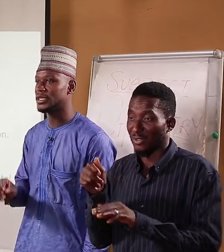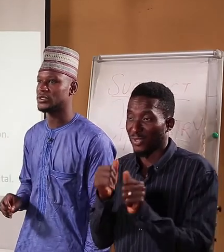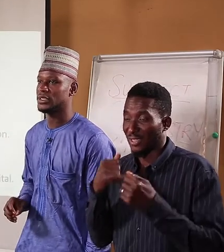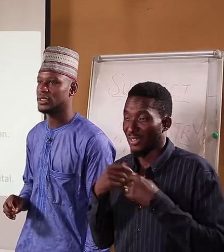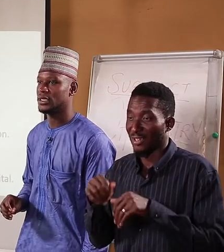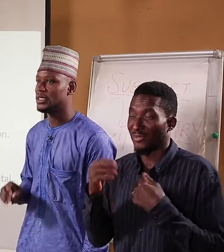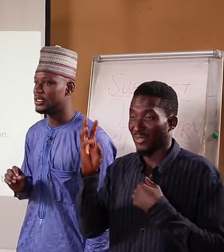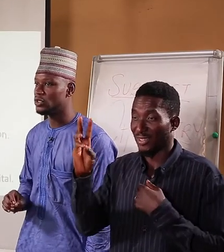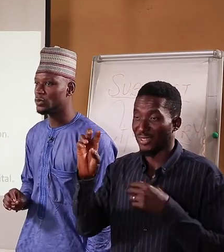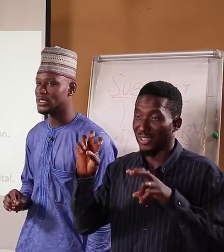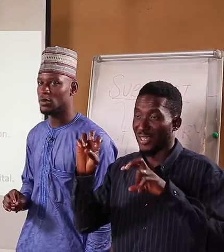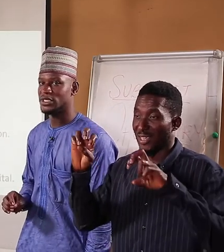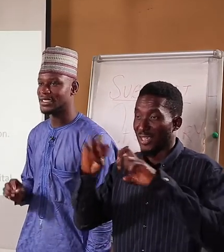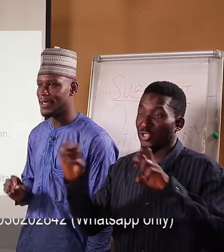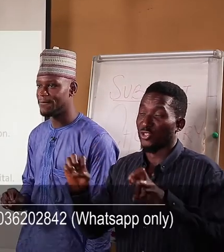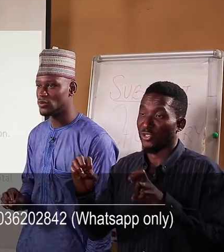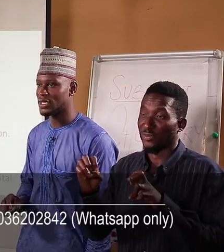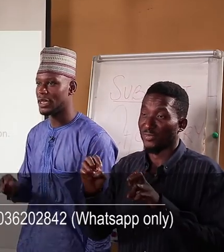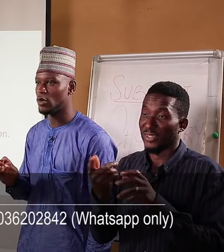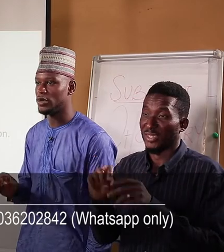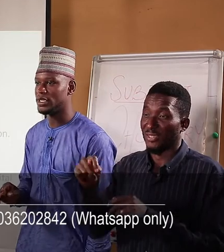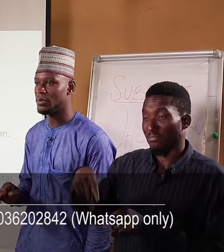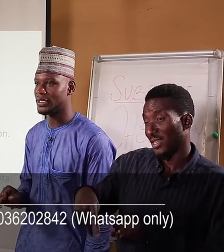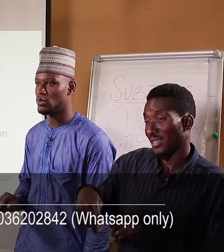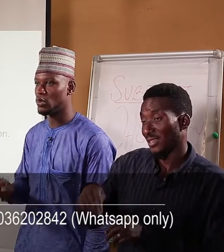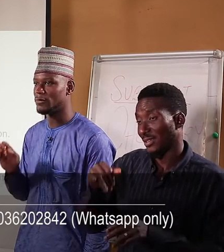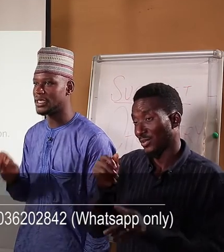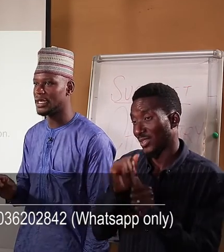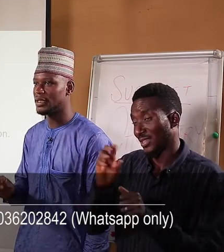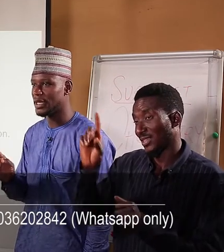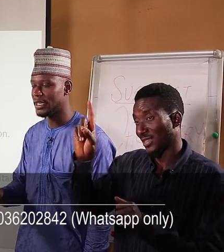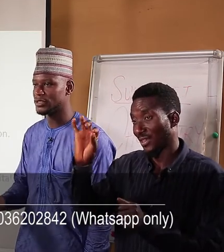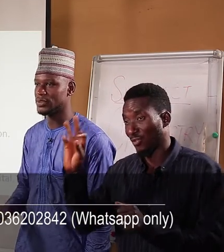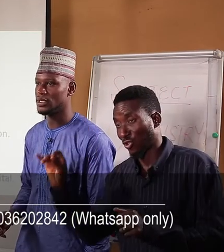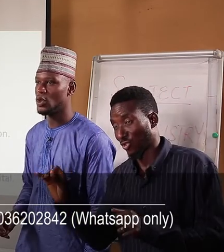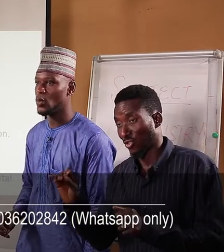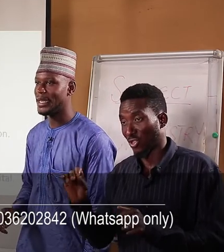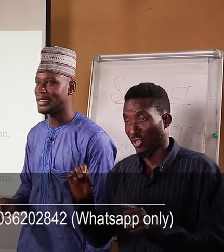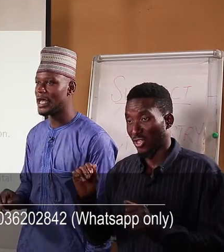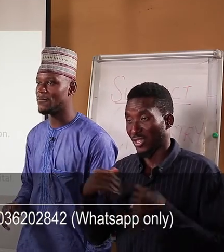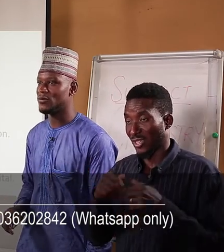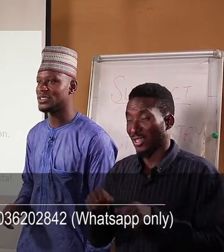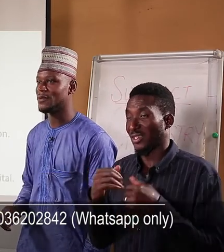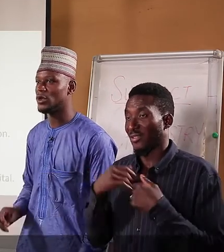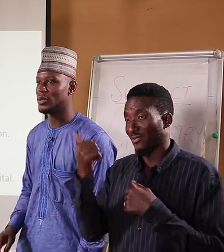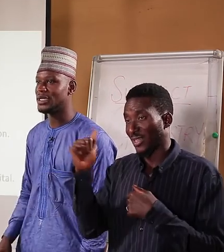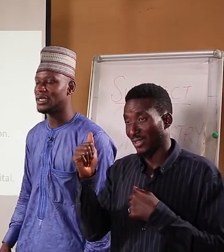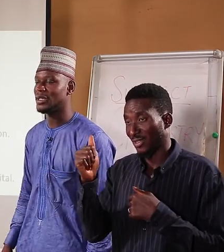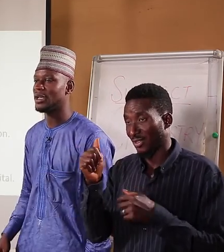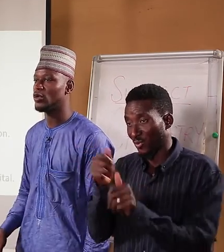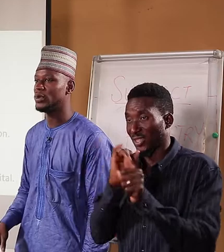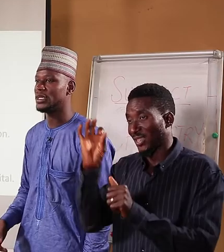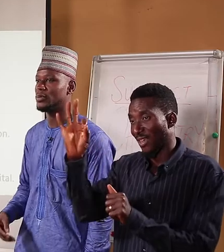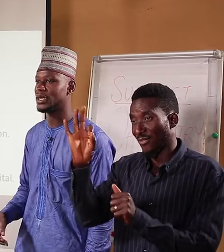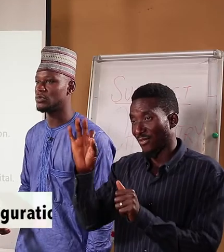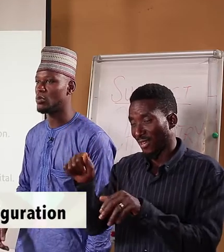6 electrons. The d orbital, which is diffuse, can accommodate the maximum of 10 electrons, while the f, which is the fundamental,